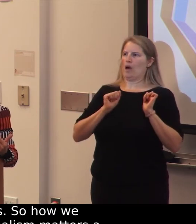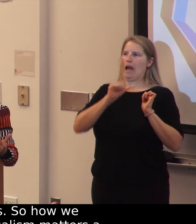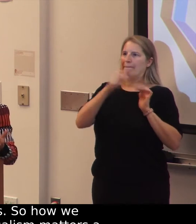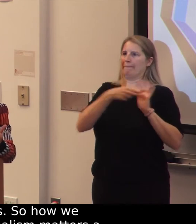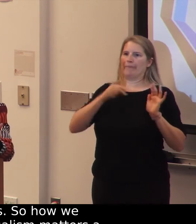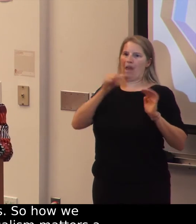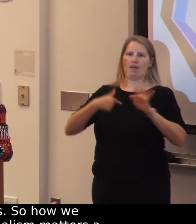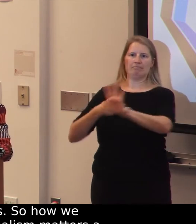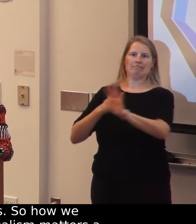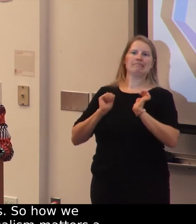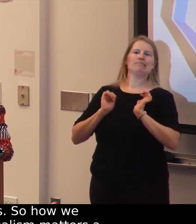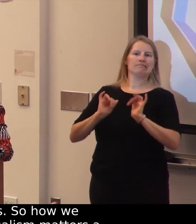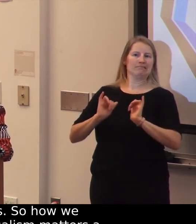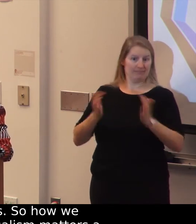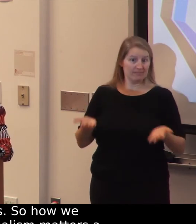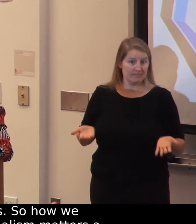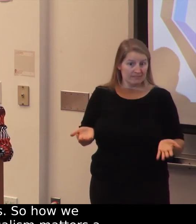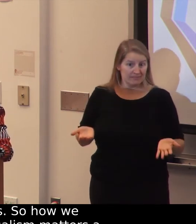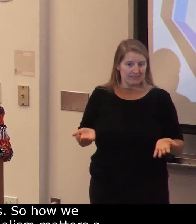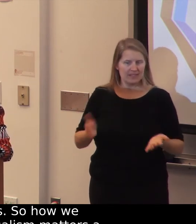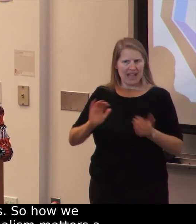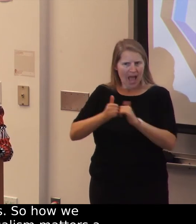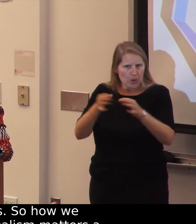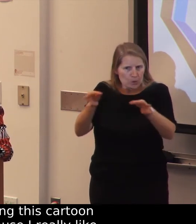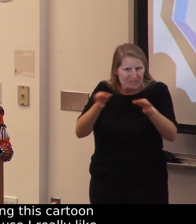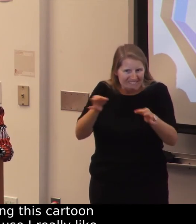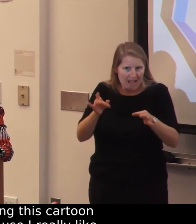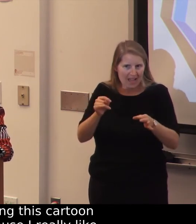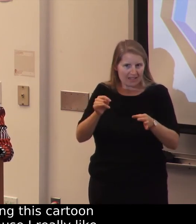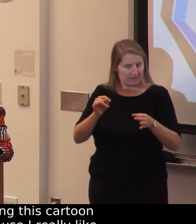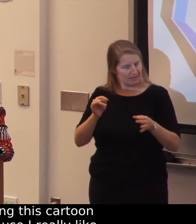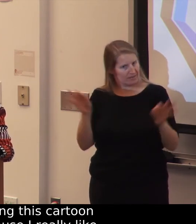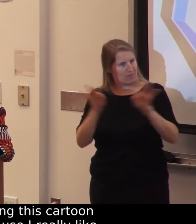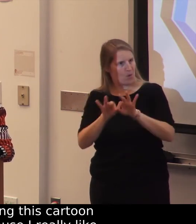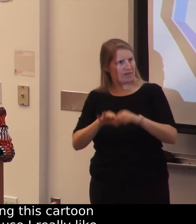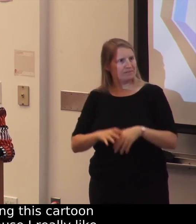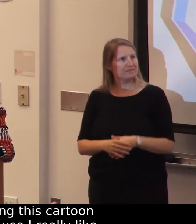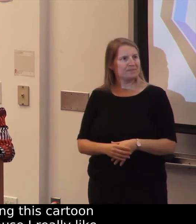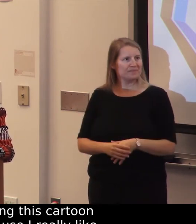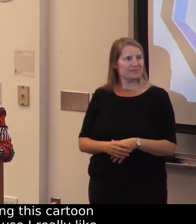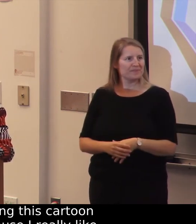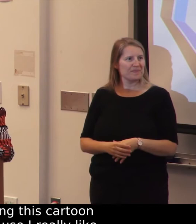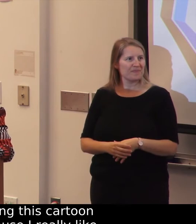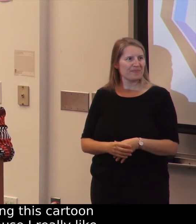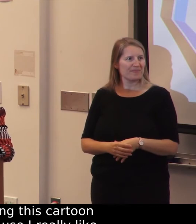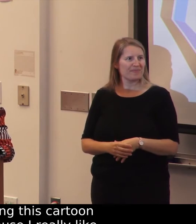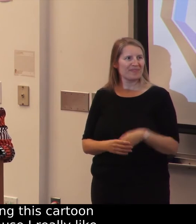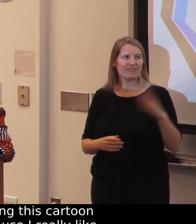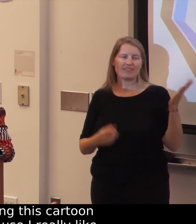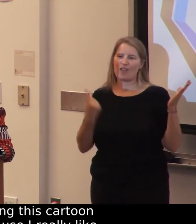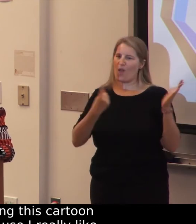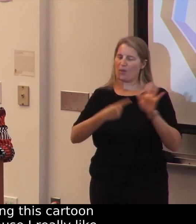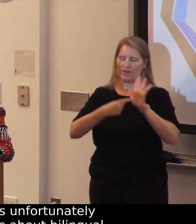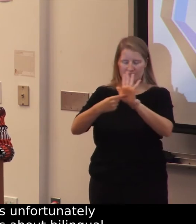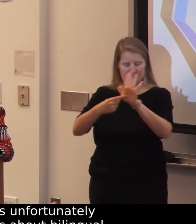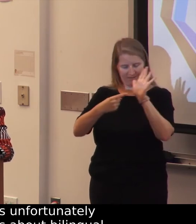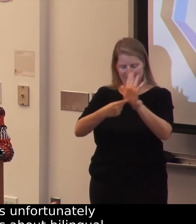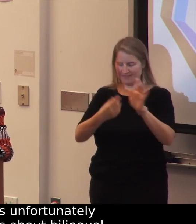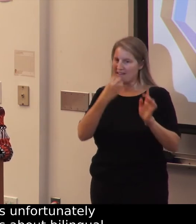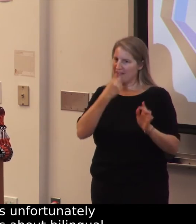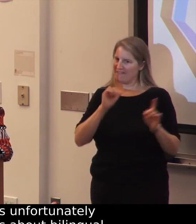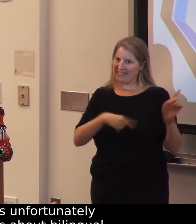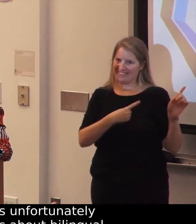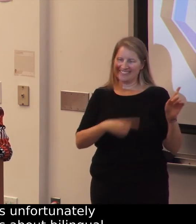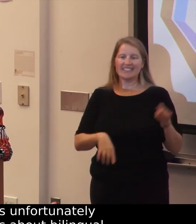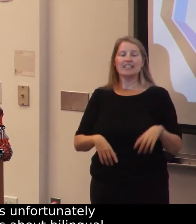So how we define bilingualism matters a great deal, right? And so I'm always putting this cartoon forward because I really like it.